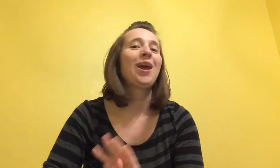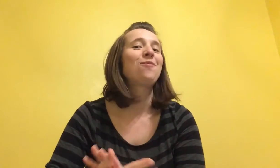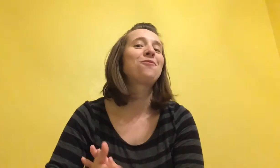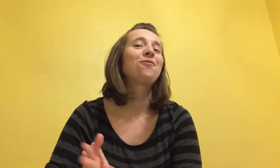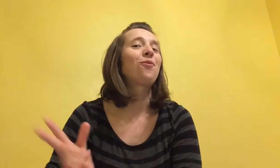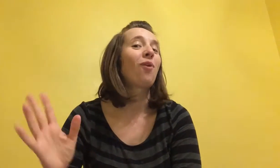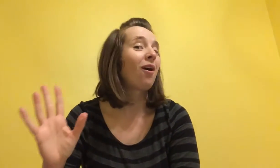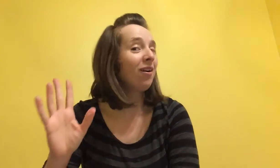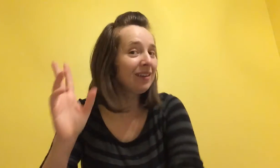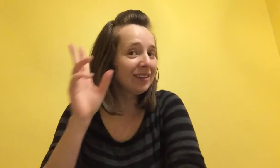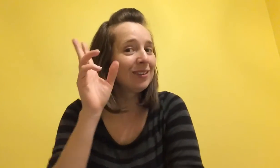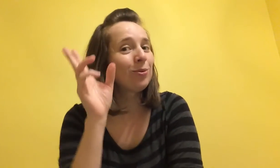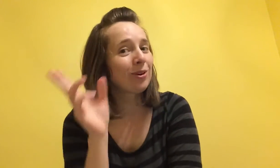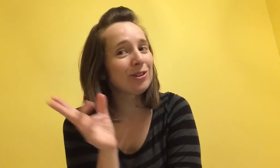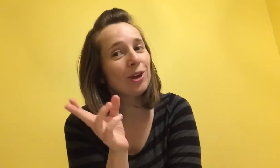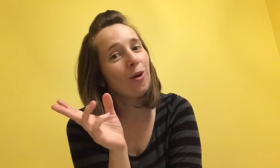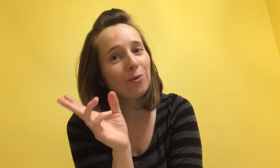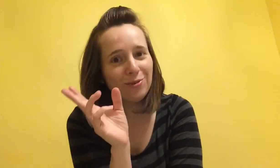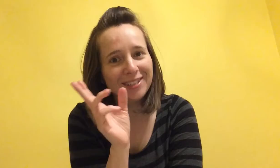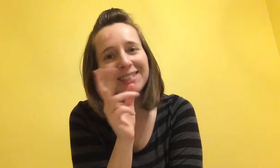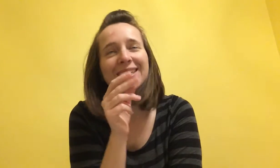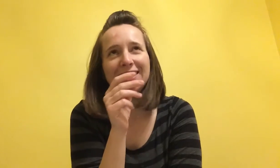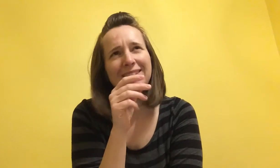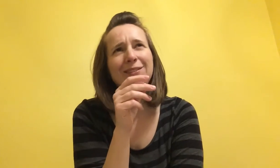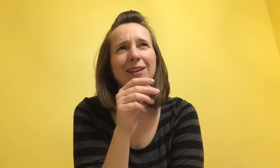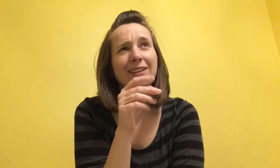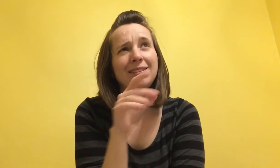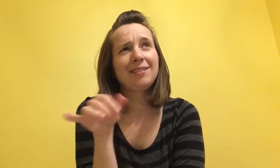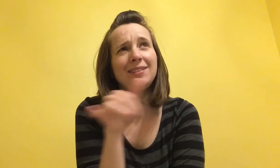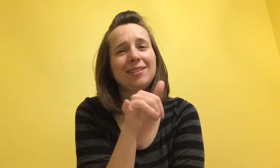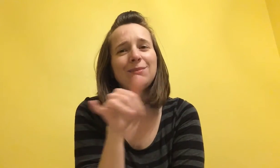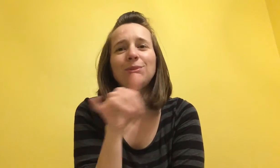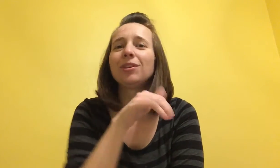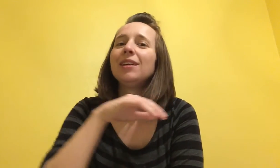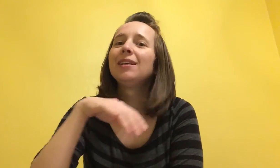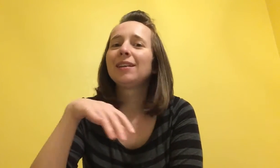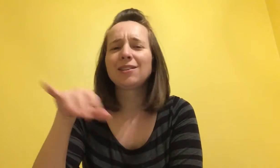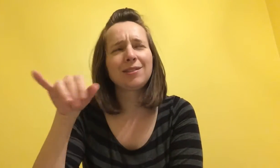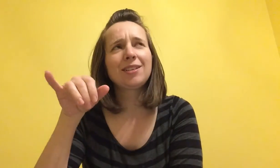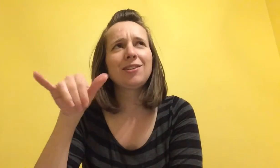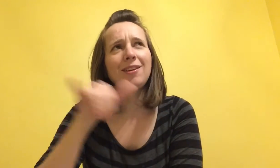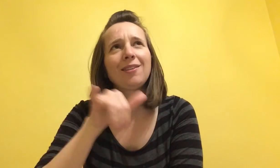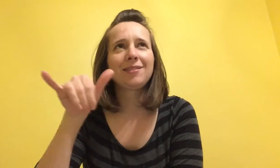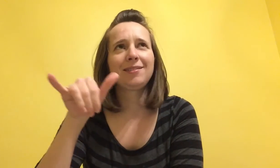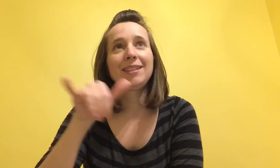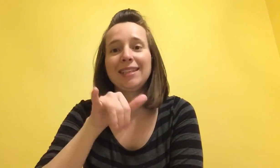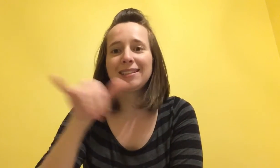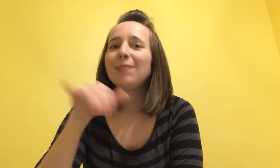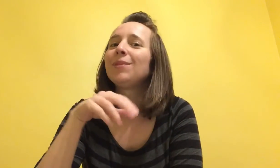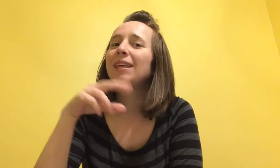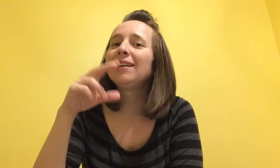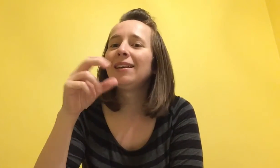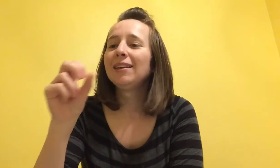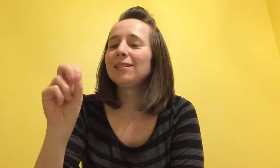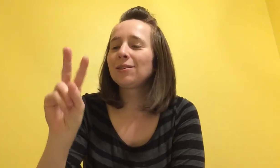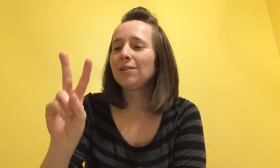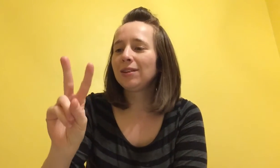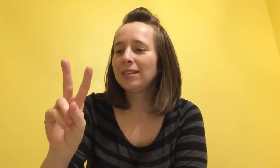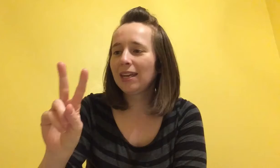pet frog or toad. They're kind of similar. Actually, they are the exact same thing. So you're going to